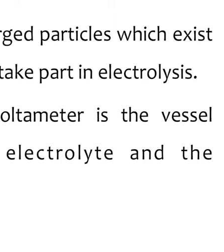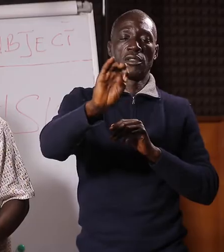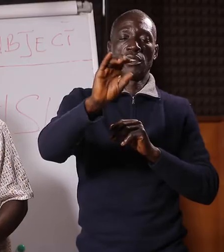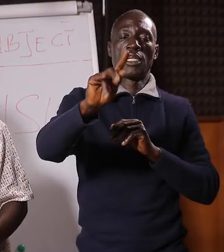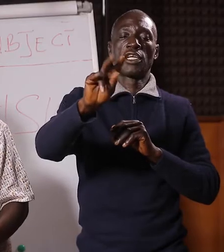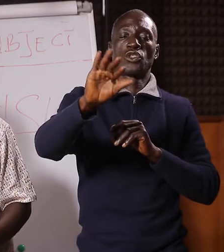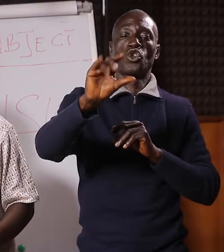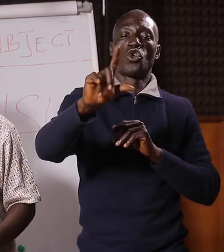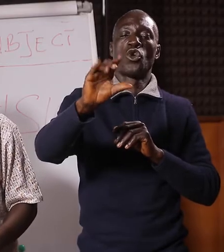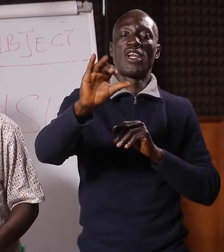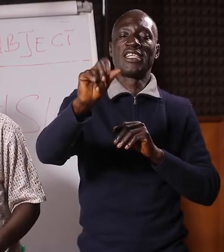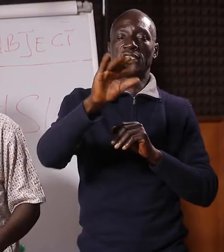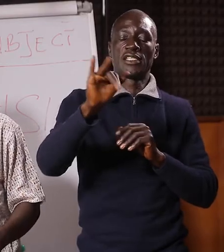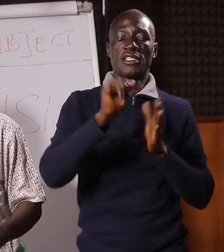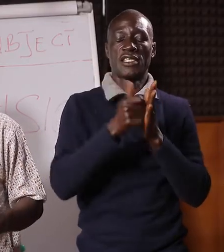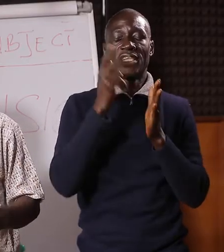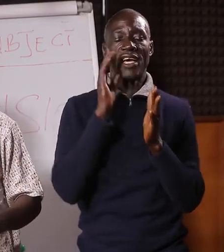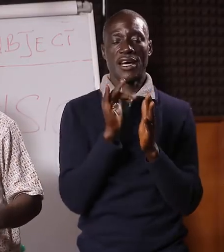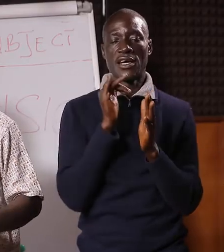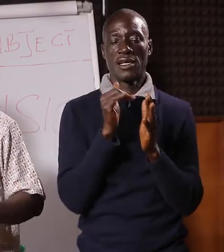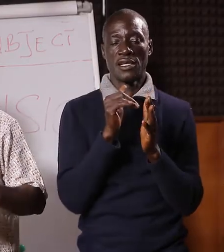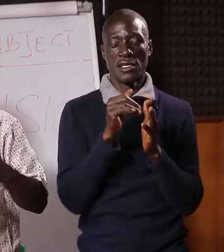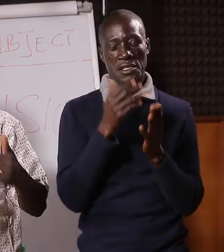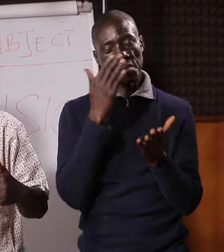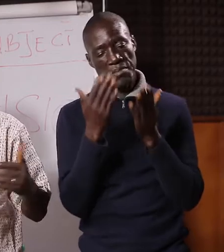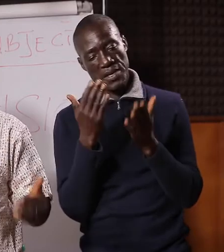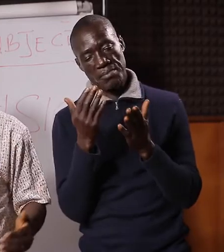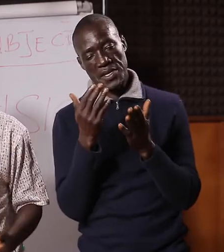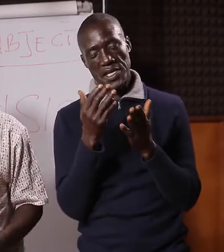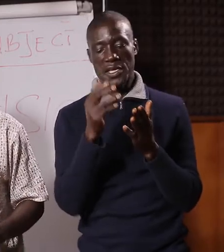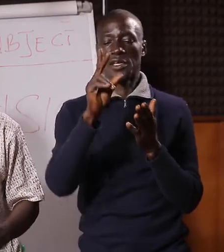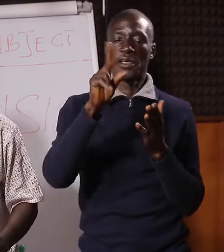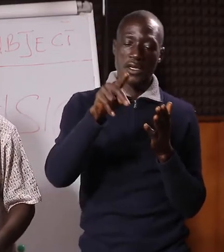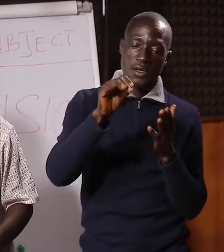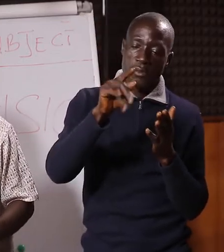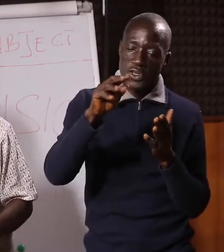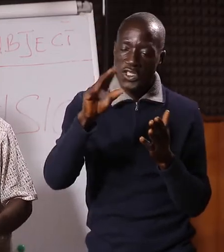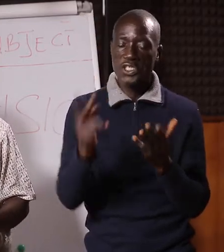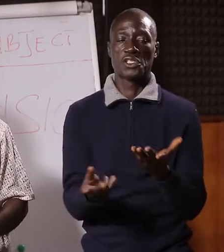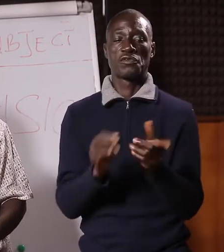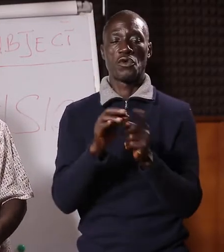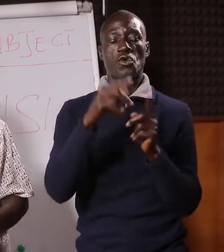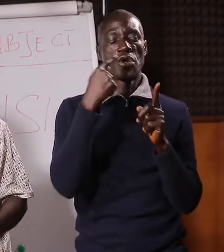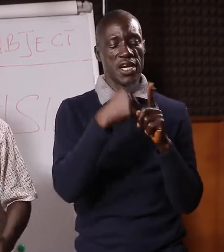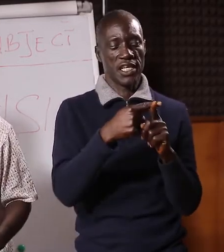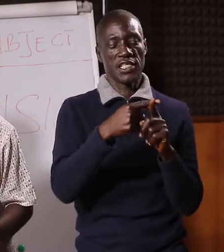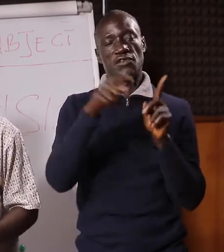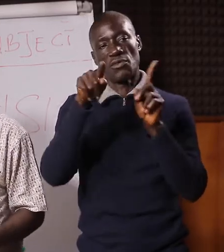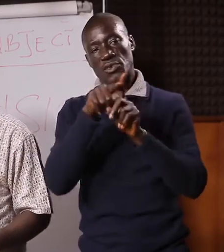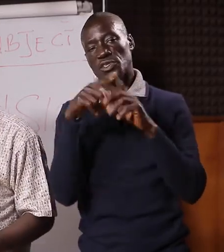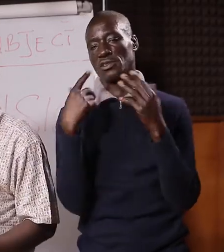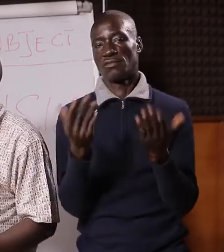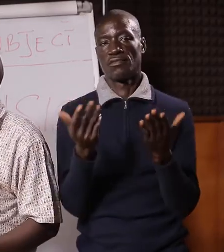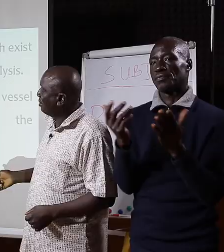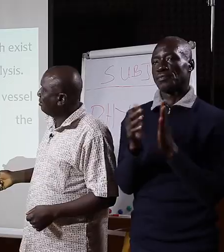electrolysis. They are charged particles. That means they are either positively charged or negatively charged.